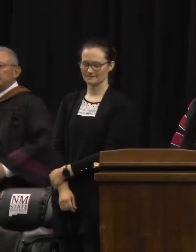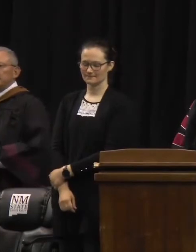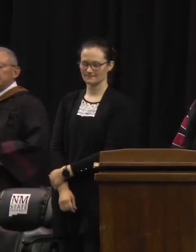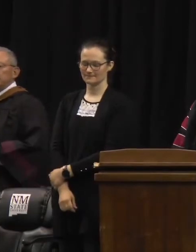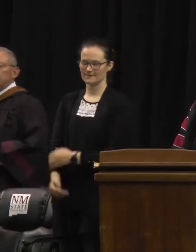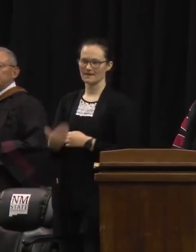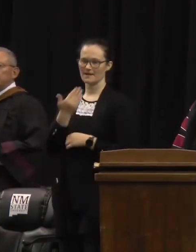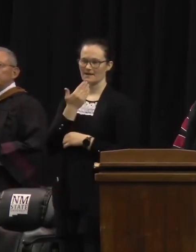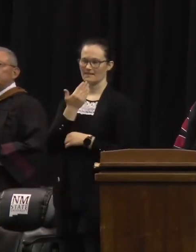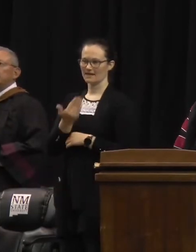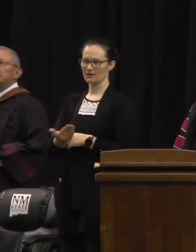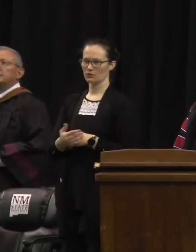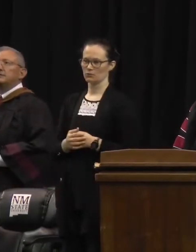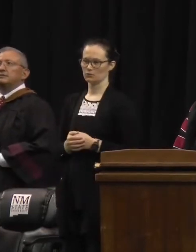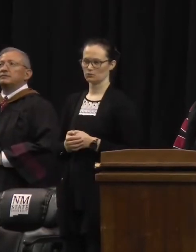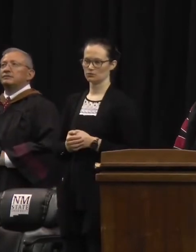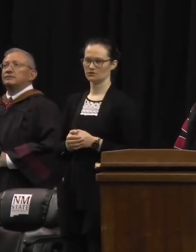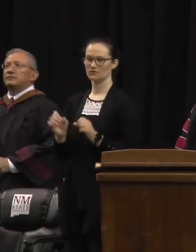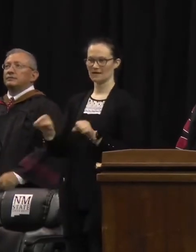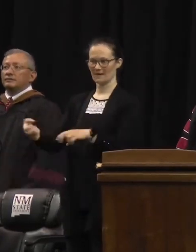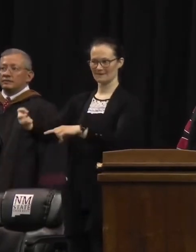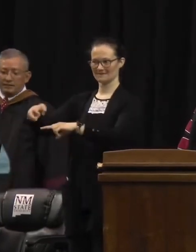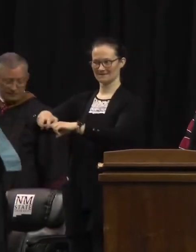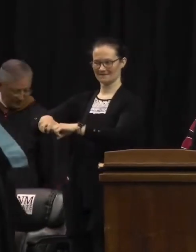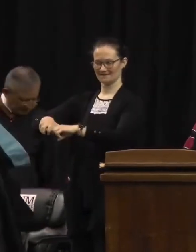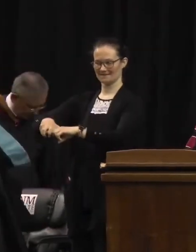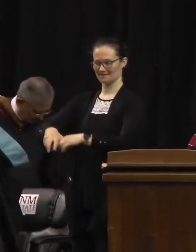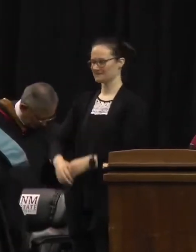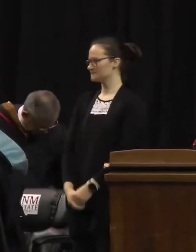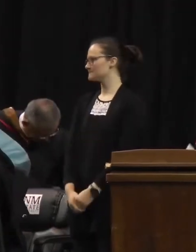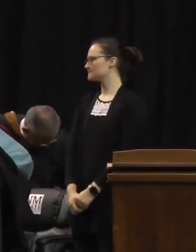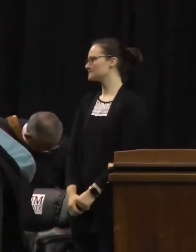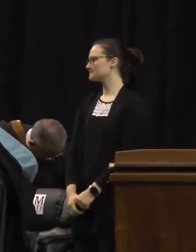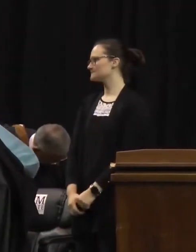Thank you, Pastor Underwood. You may be seated.